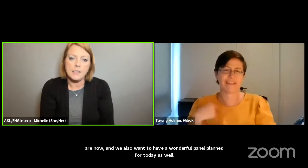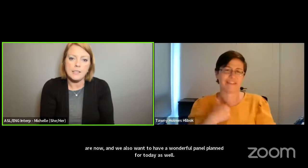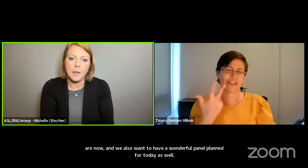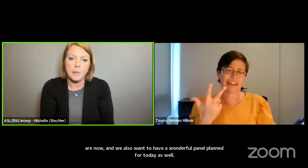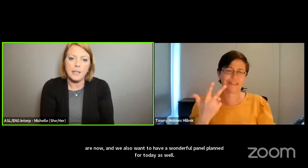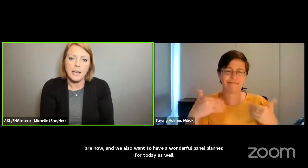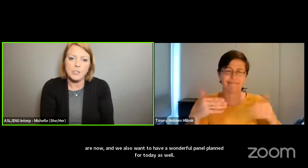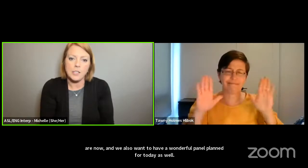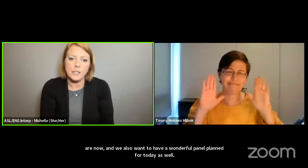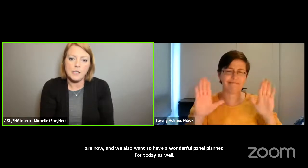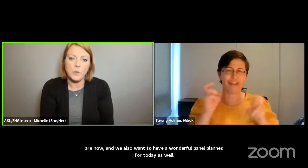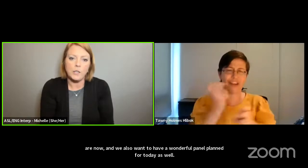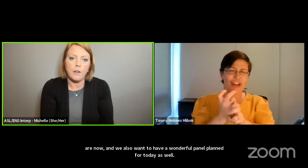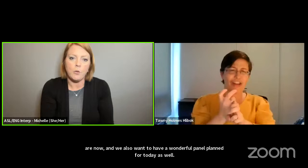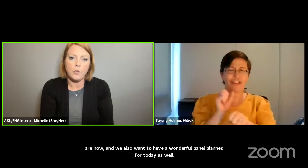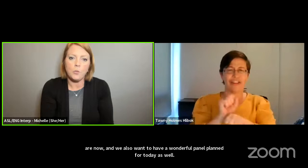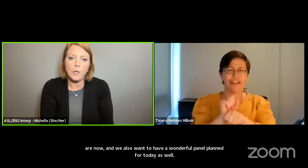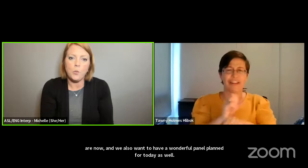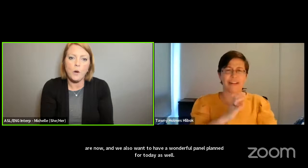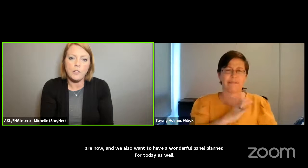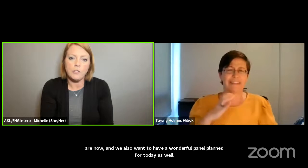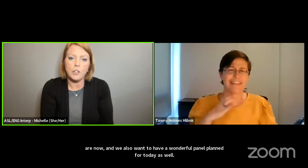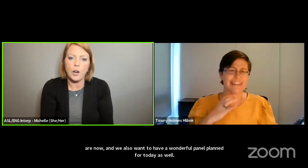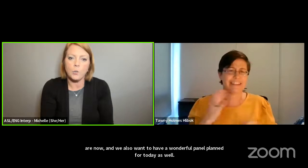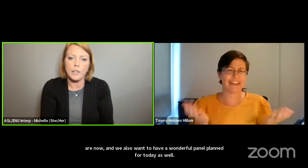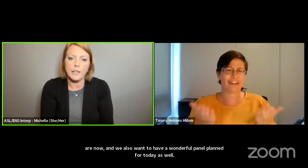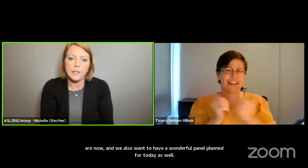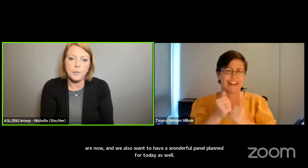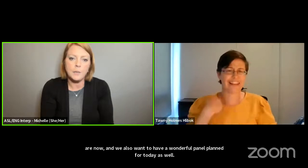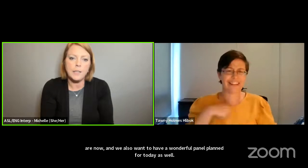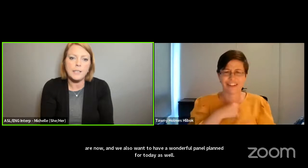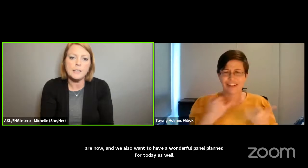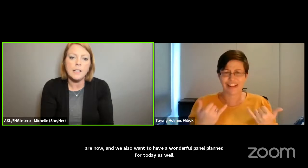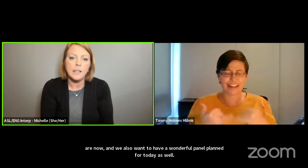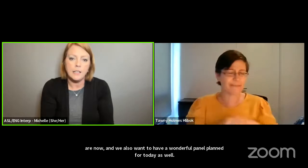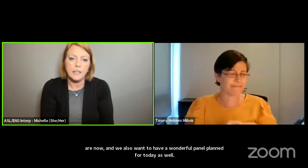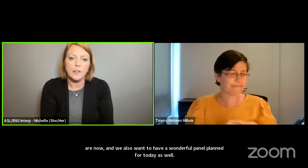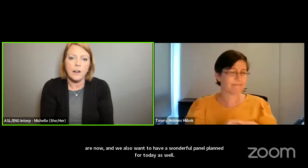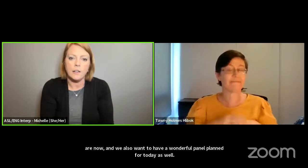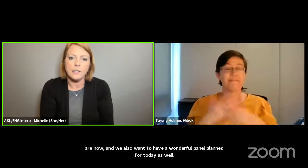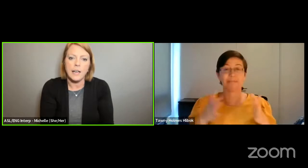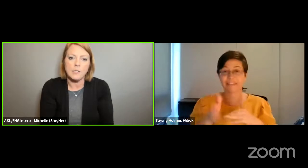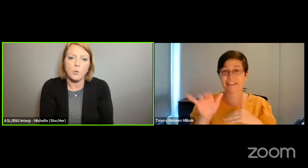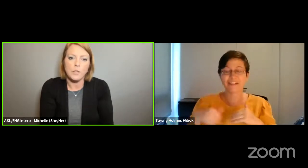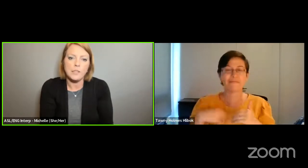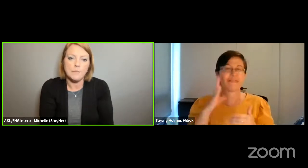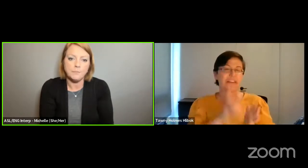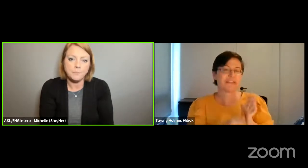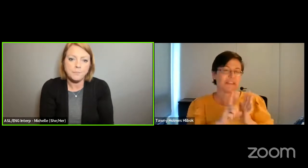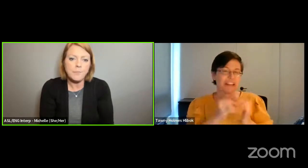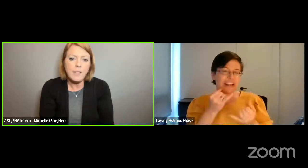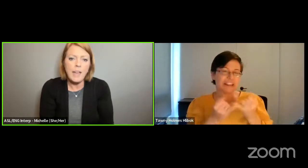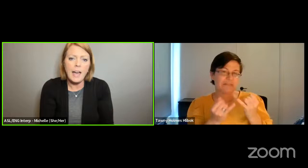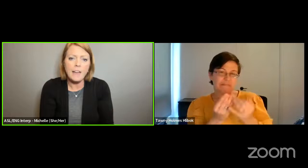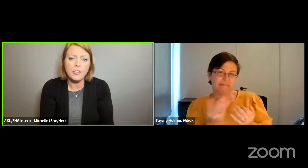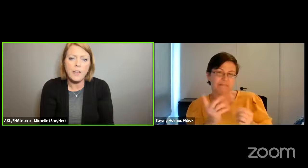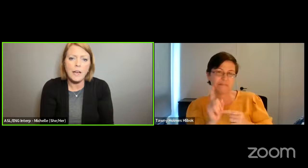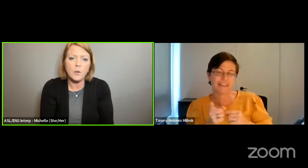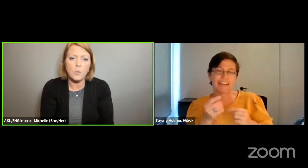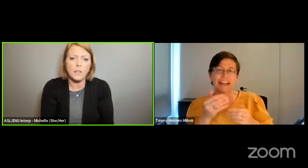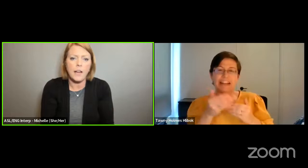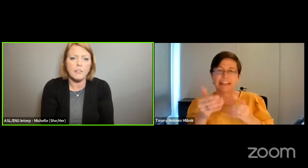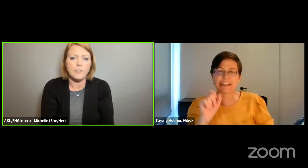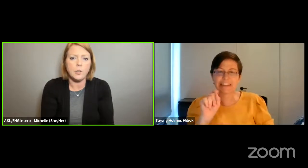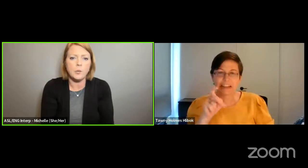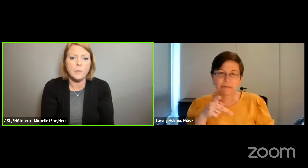and then systemic connections. We do have 3 wonderful hardworking subcommittees here on our task force. After